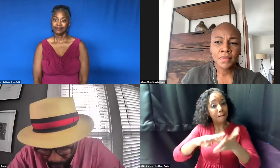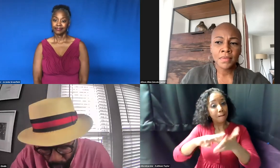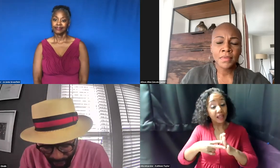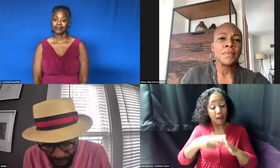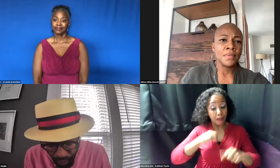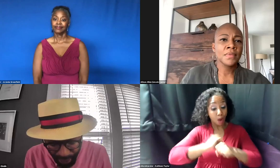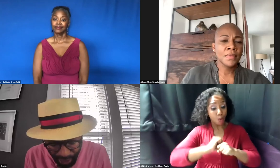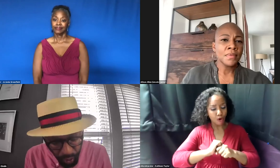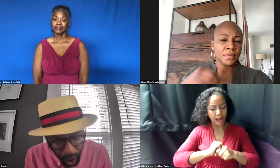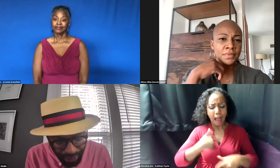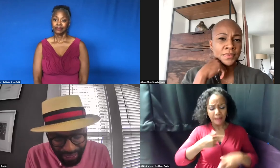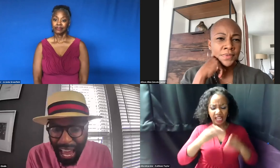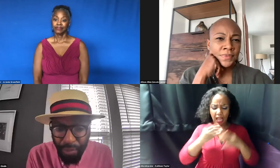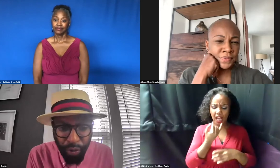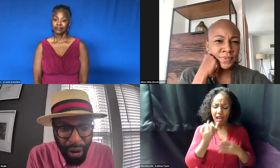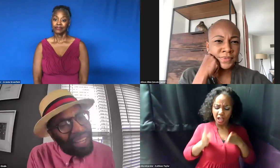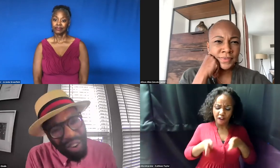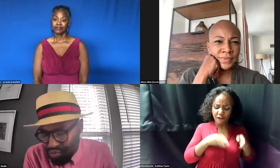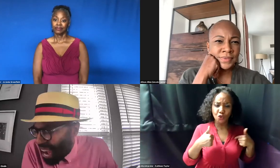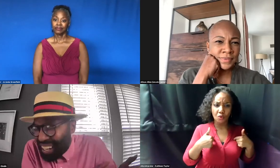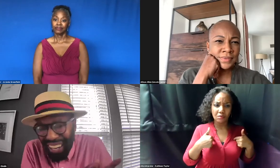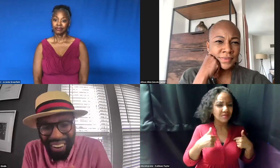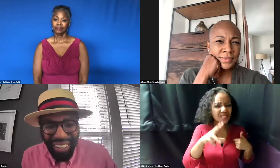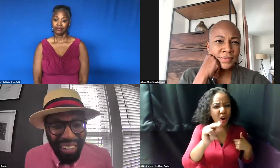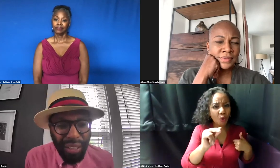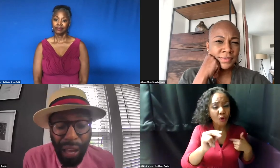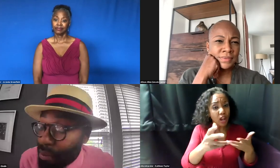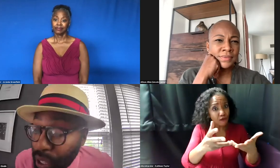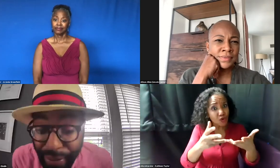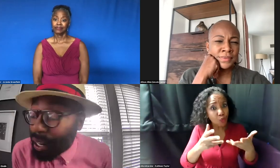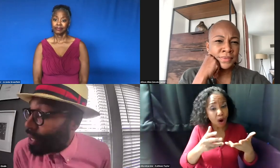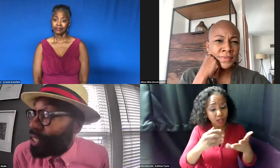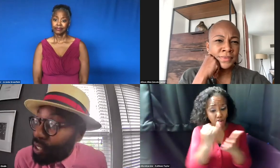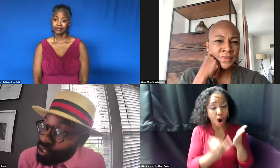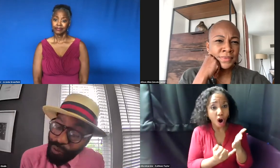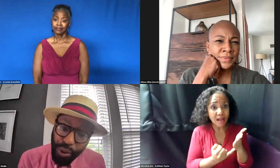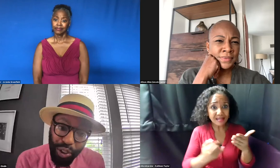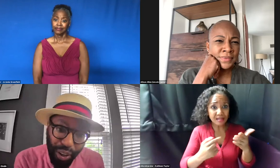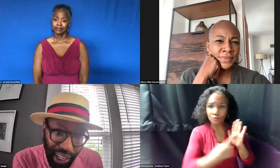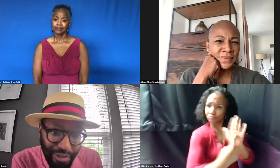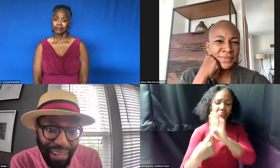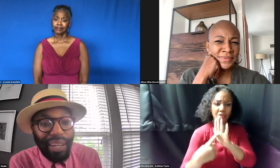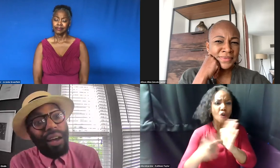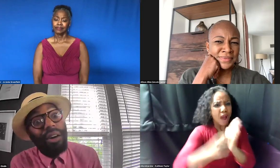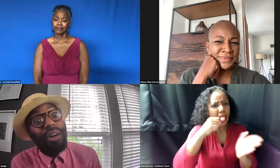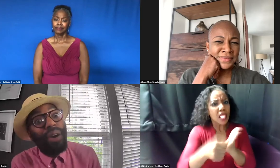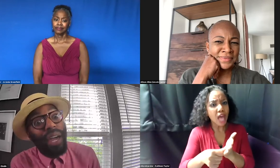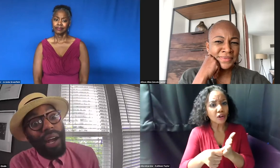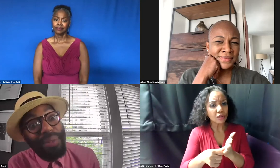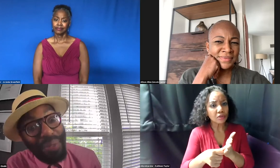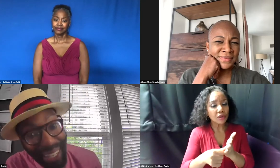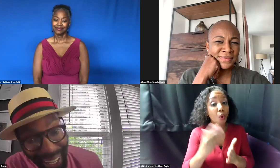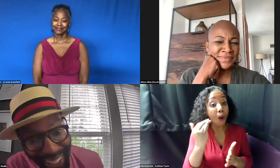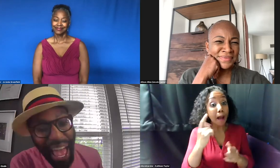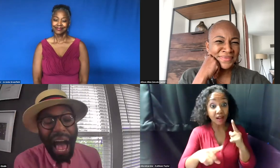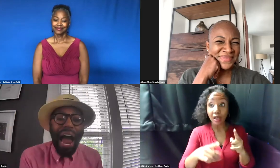but if you're working and you feel like though arts need to have more voice, write a letter. I write a letter. There's certain folks in New York State government, they're like, oh boy, here